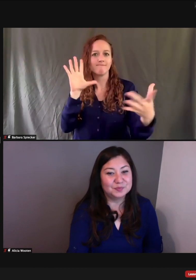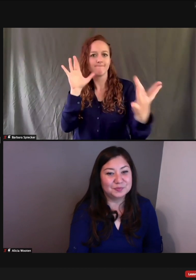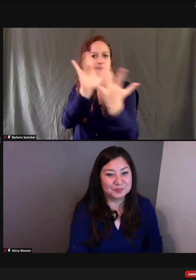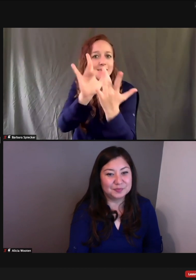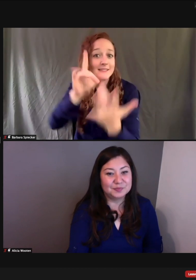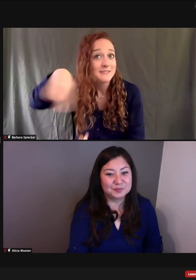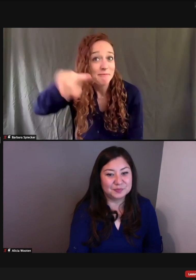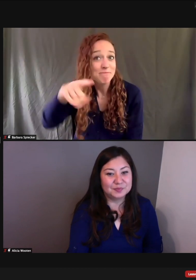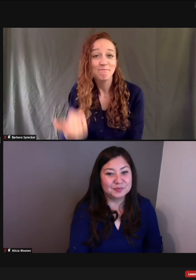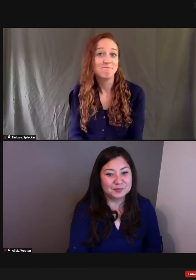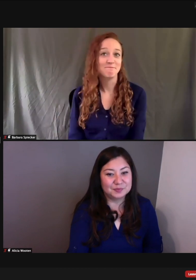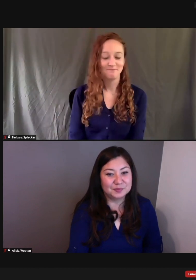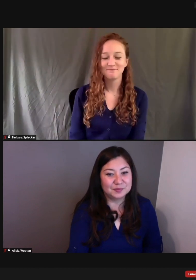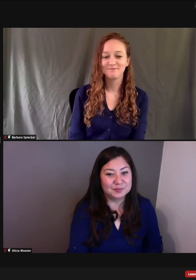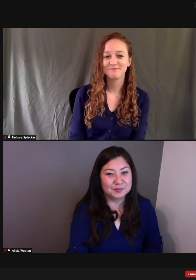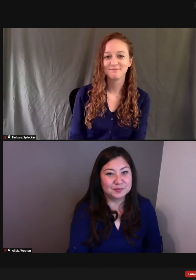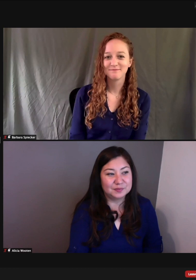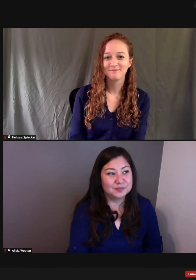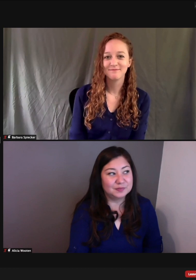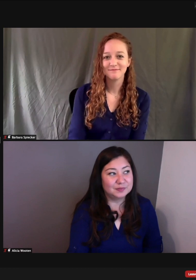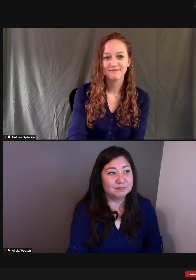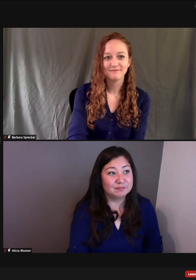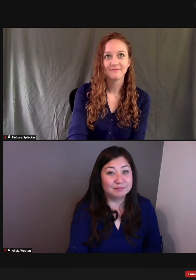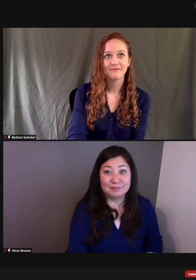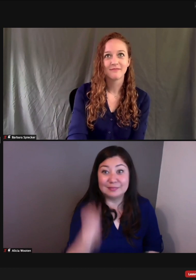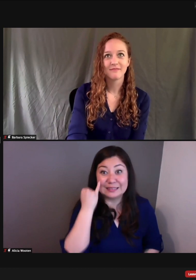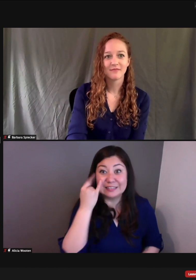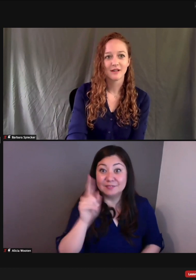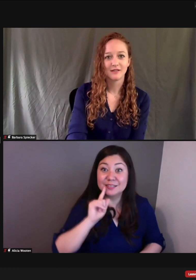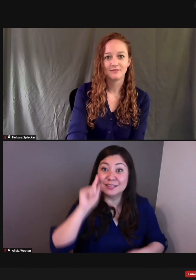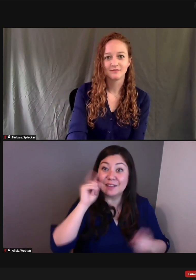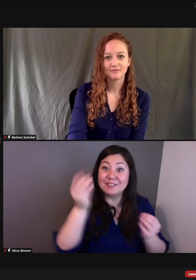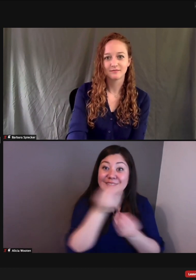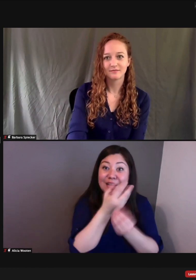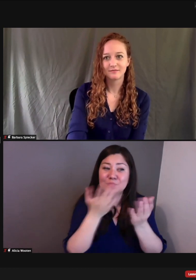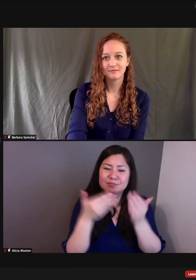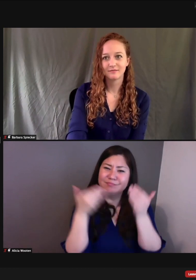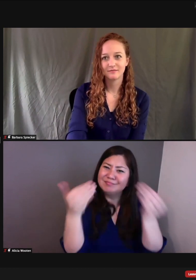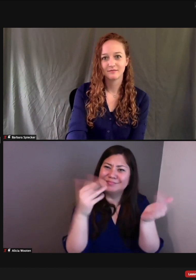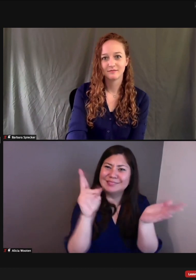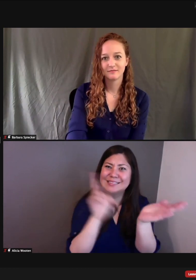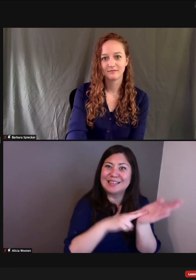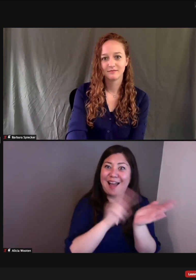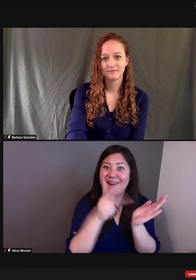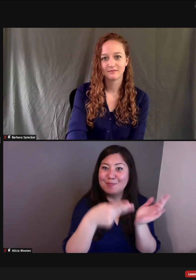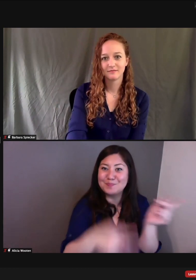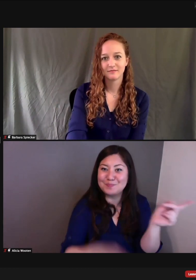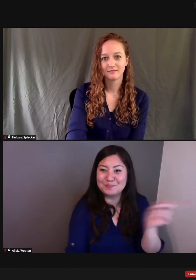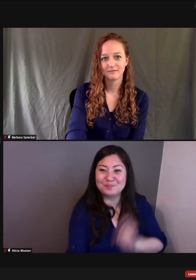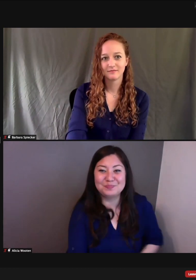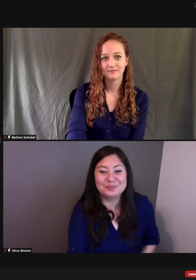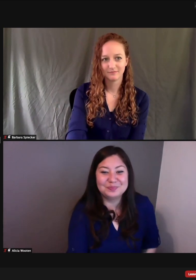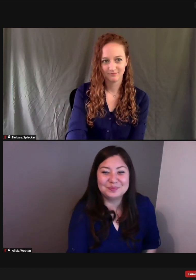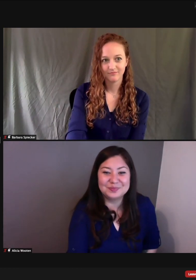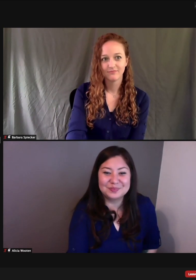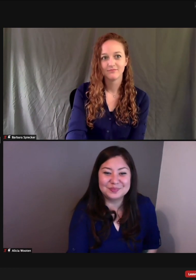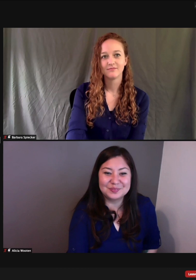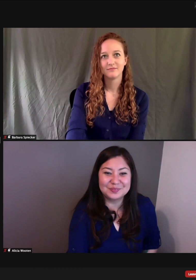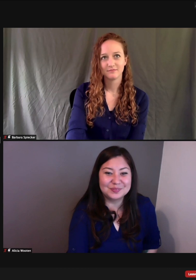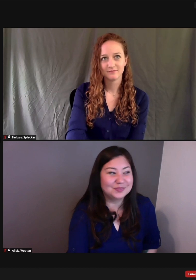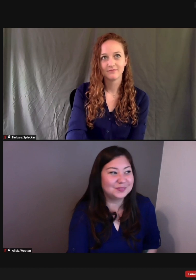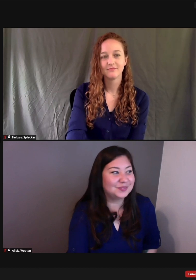The website has different deaf resources. Could be health related, could